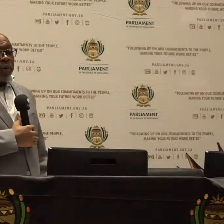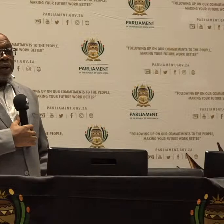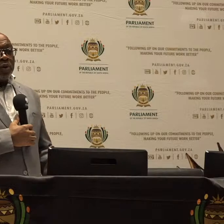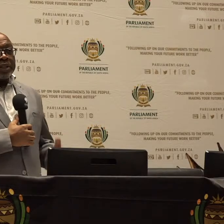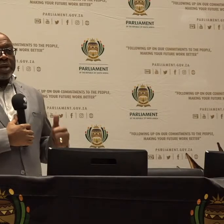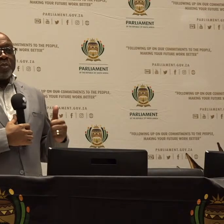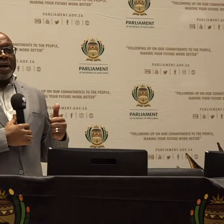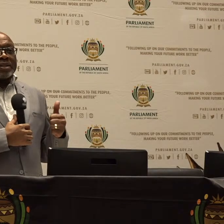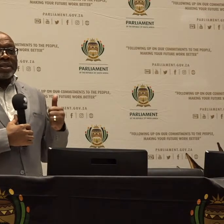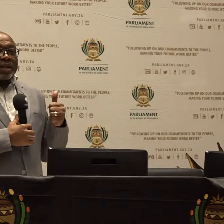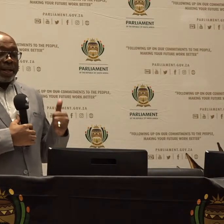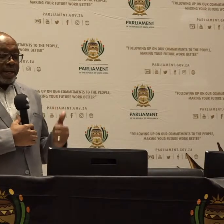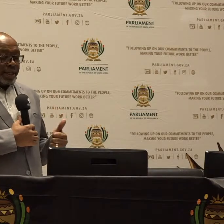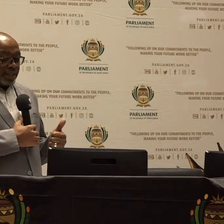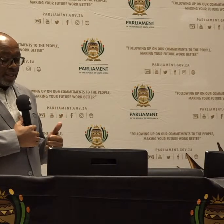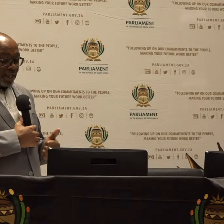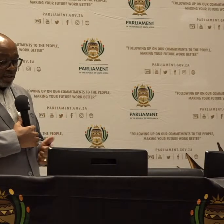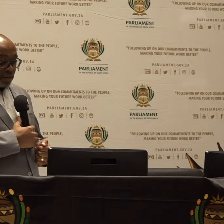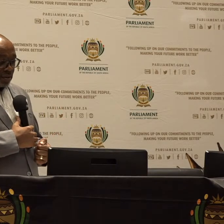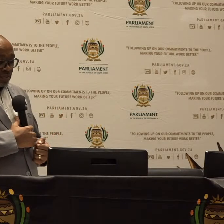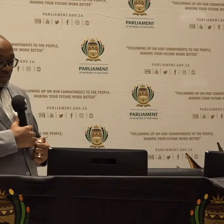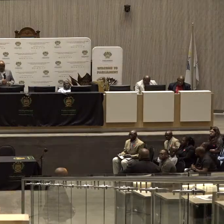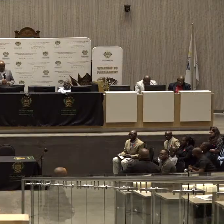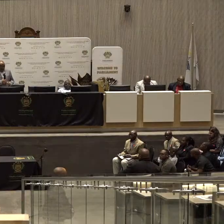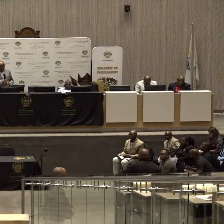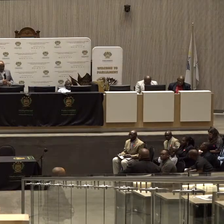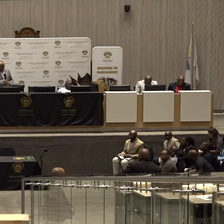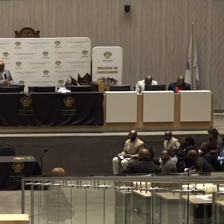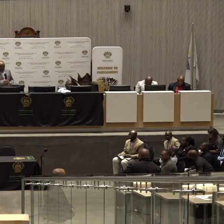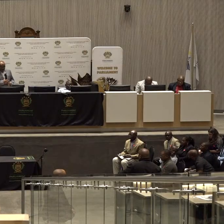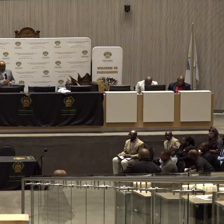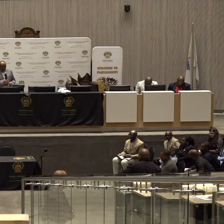we looked at past rail incidents